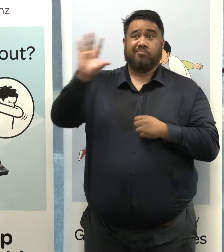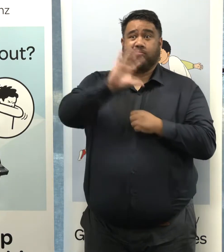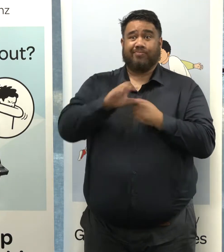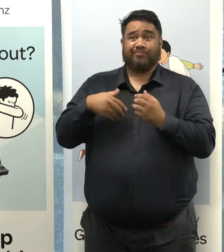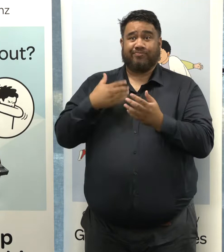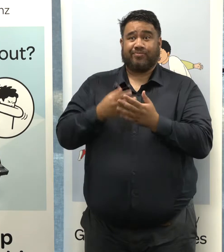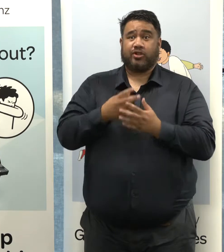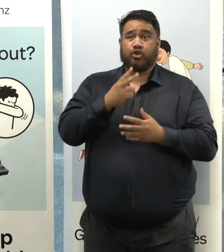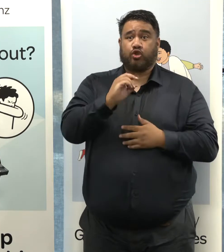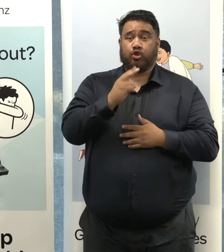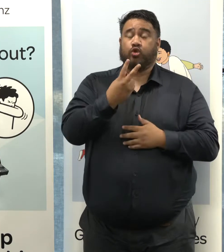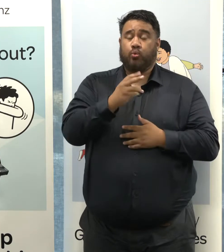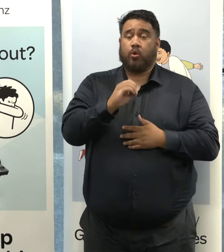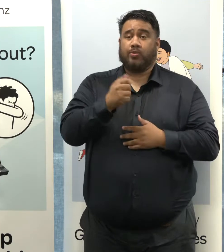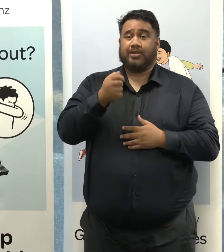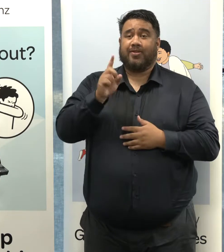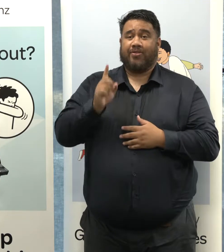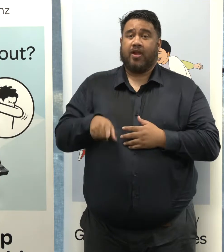208,625 across the motu.